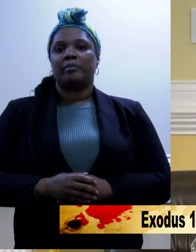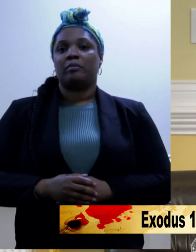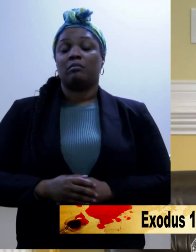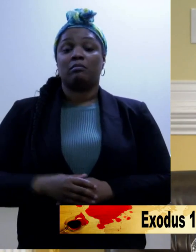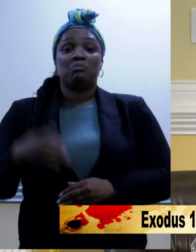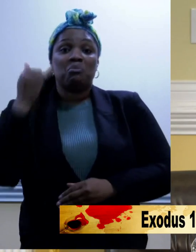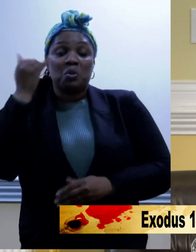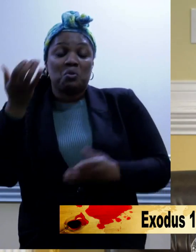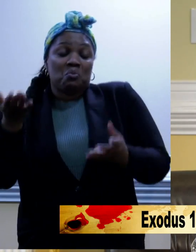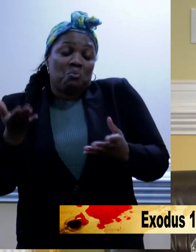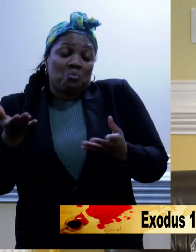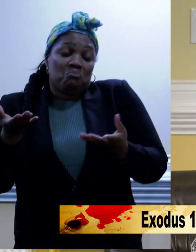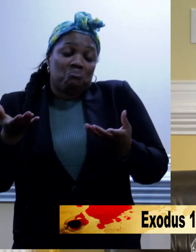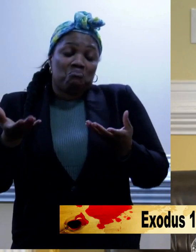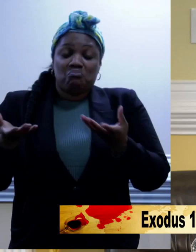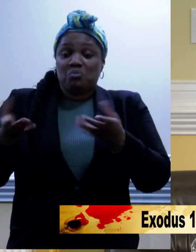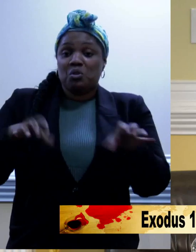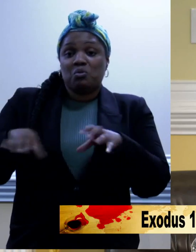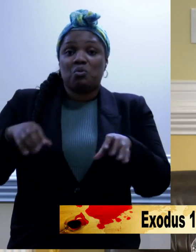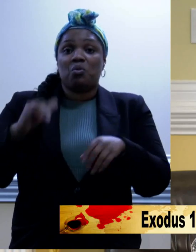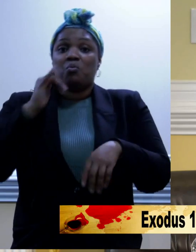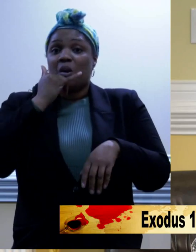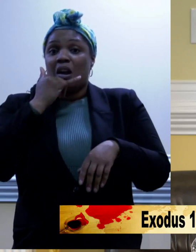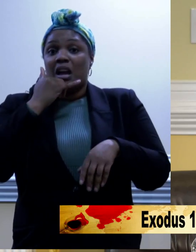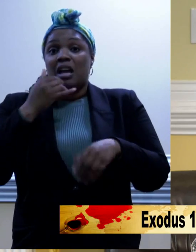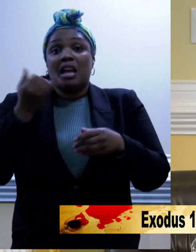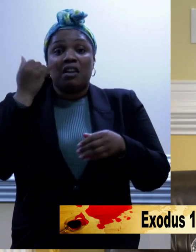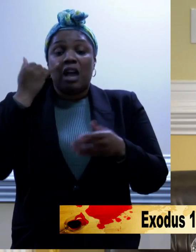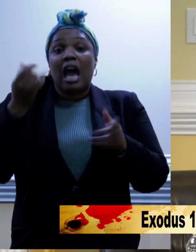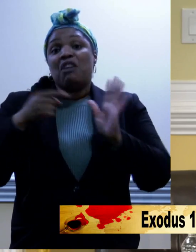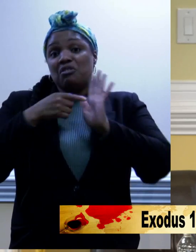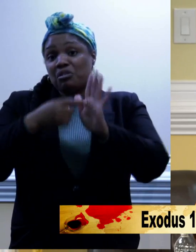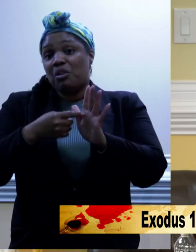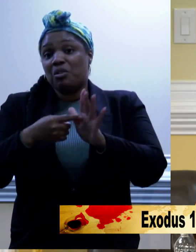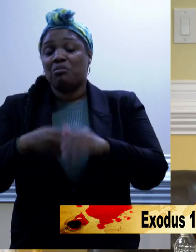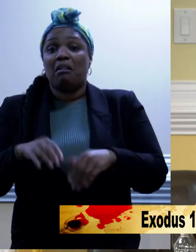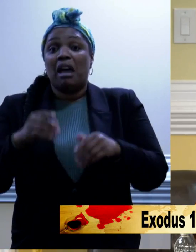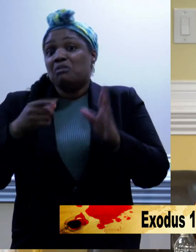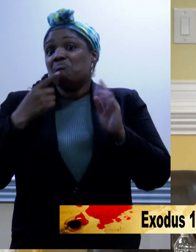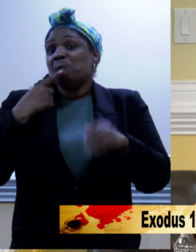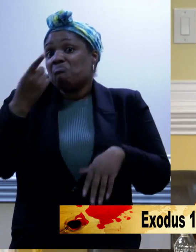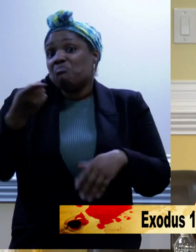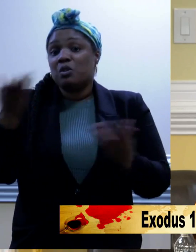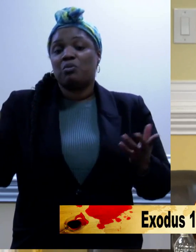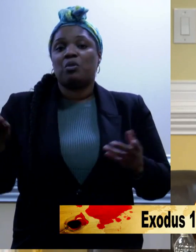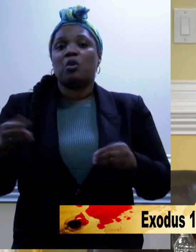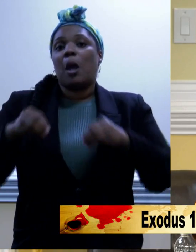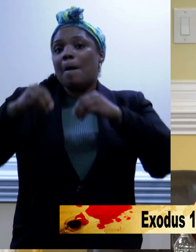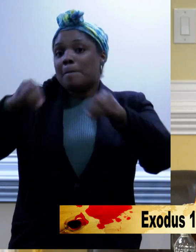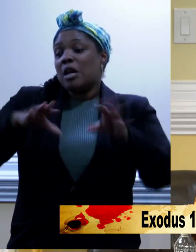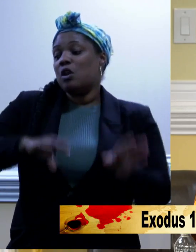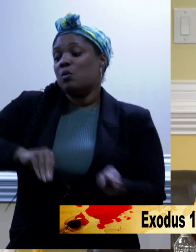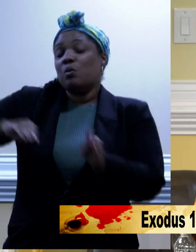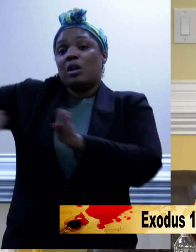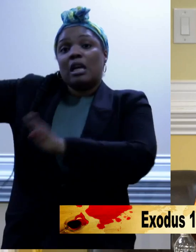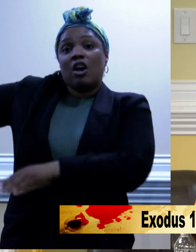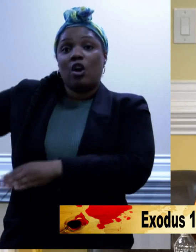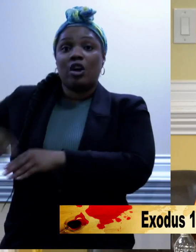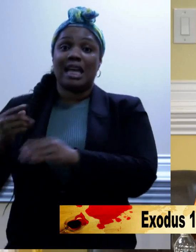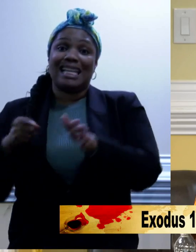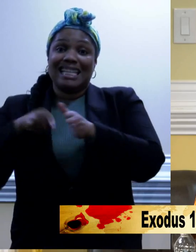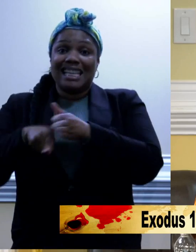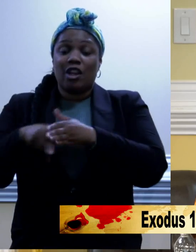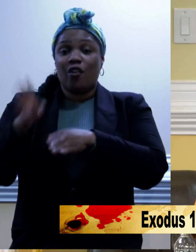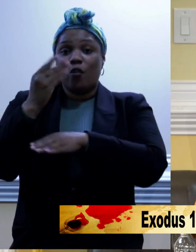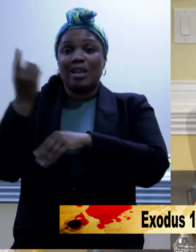If you want to do it wrong anyway, I'll tell you how. I just told you how. So you got to put it up and kill it on the 14th day of the month,